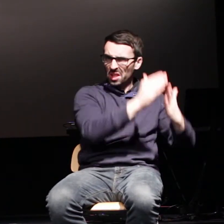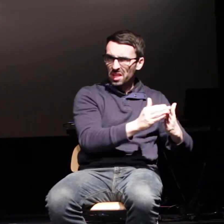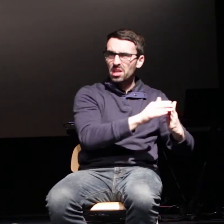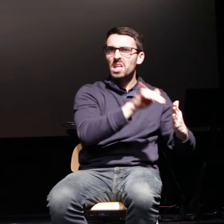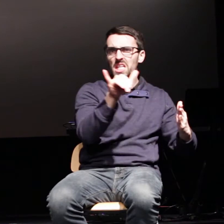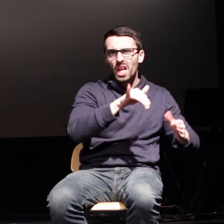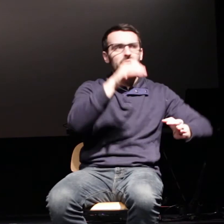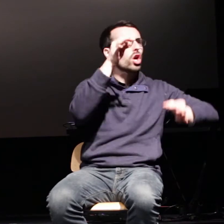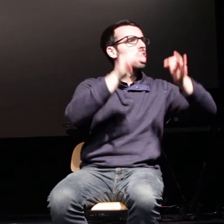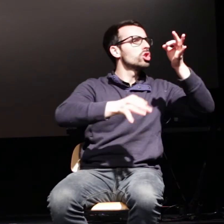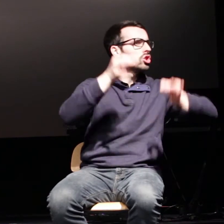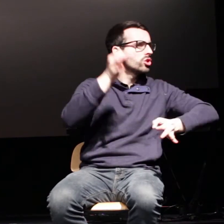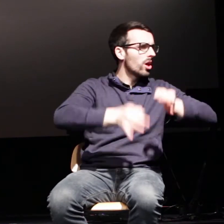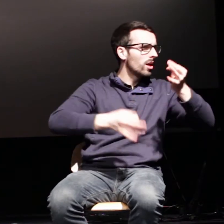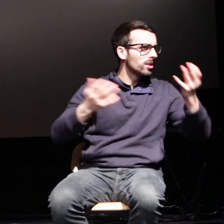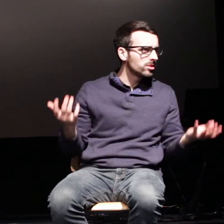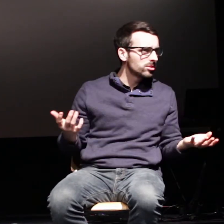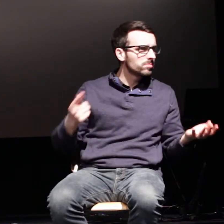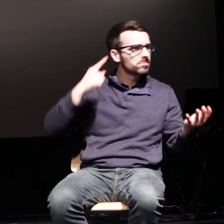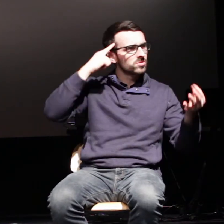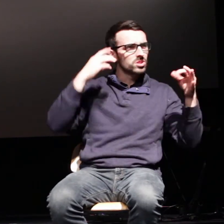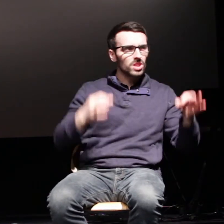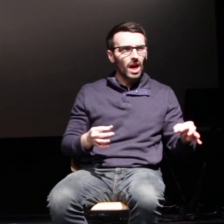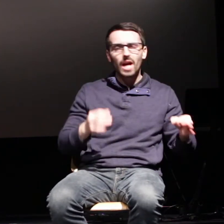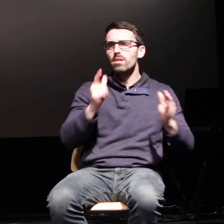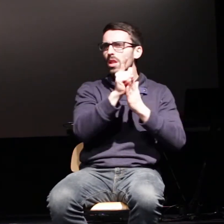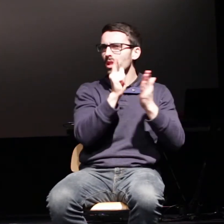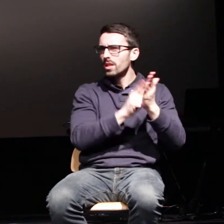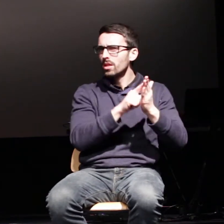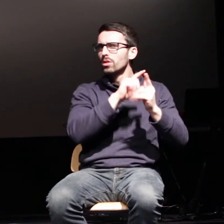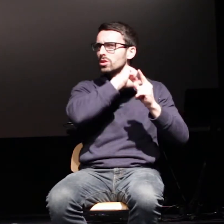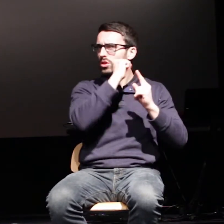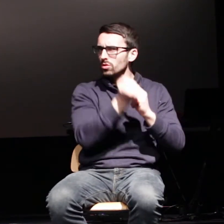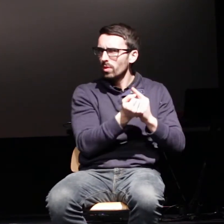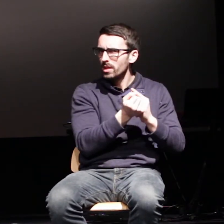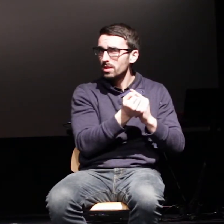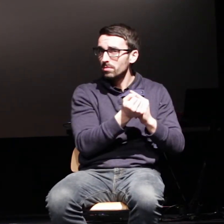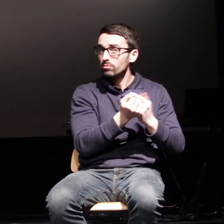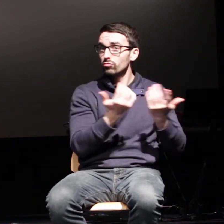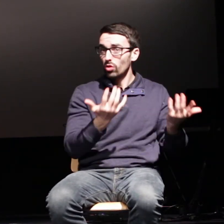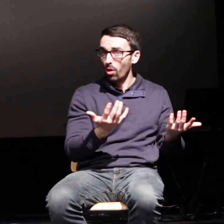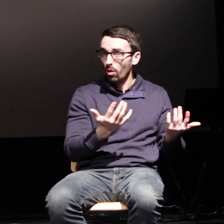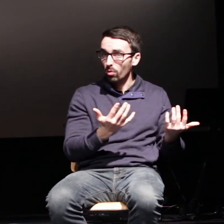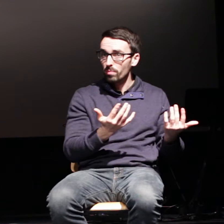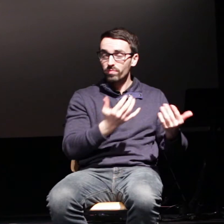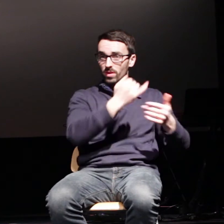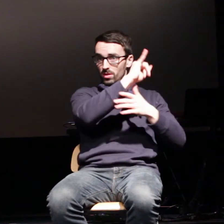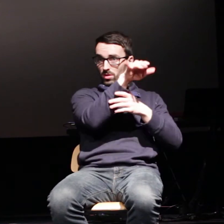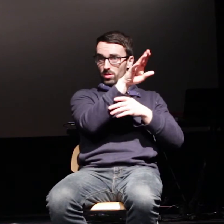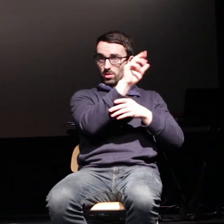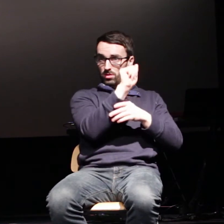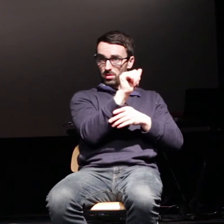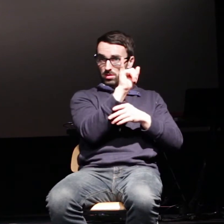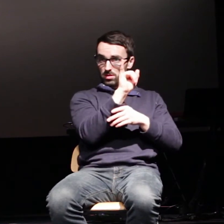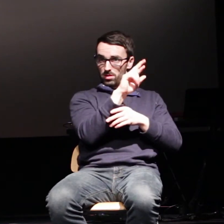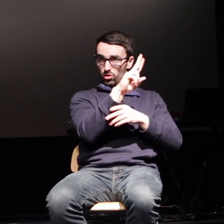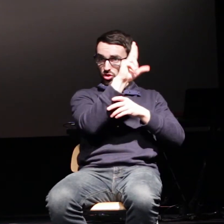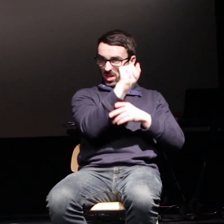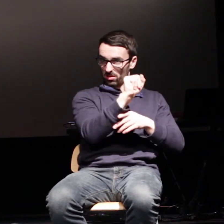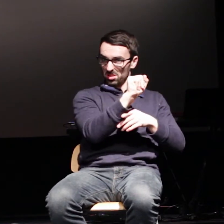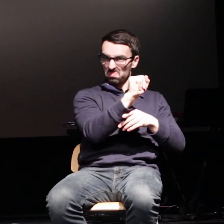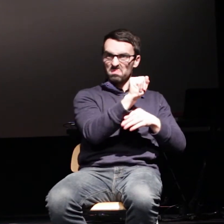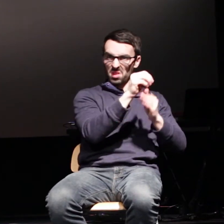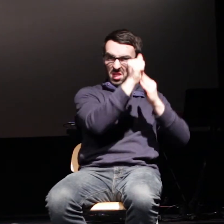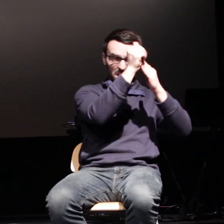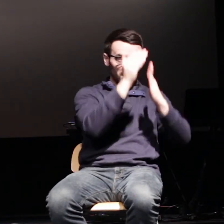deciding on legal matters. So Jairus would have been well respected. He would have been wealthy by that community's